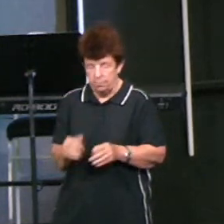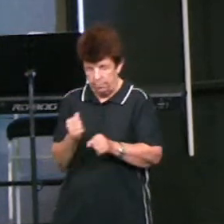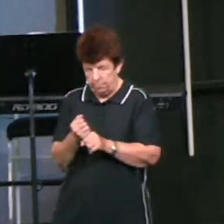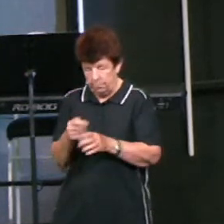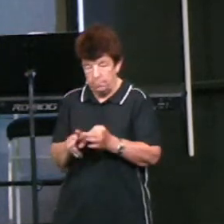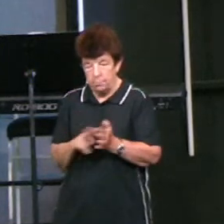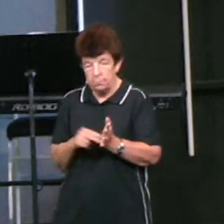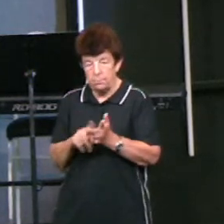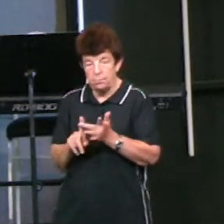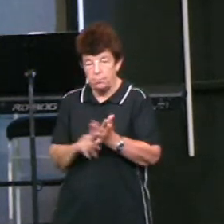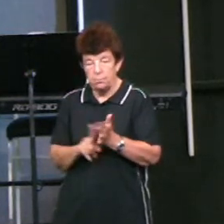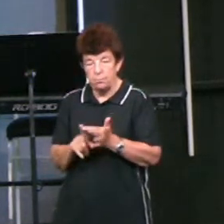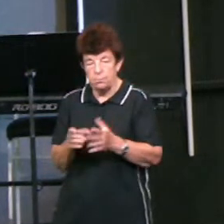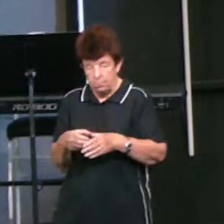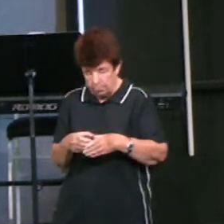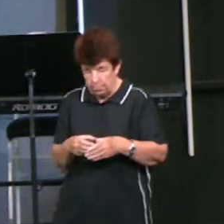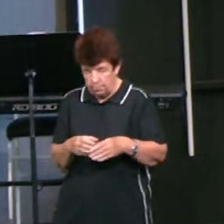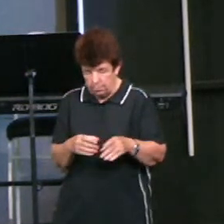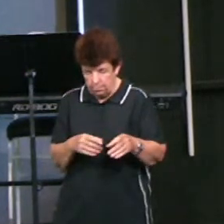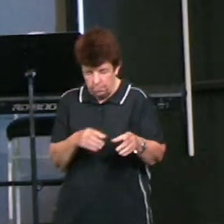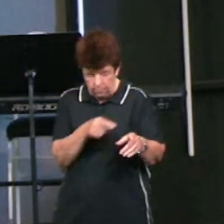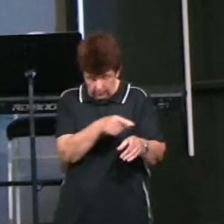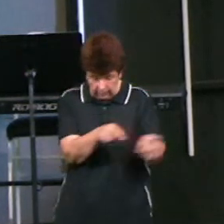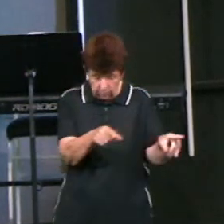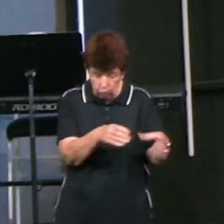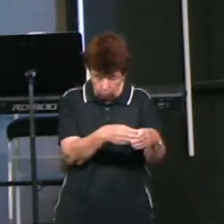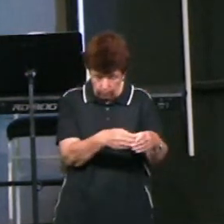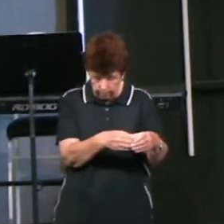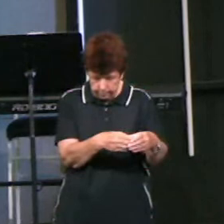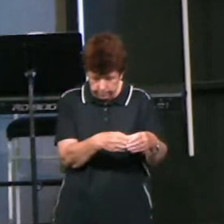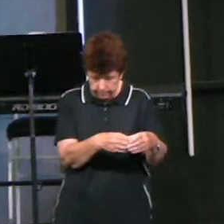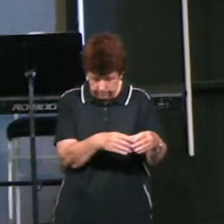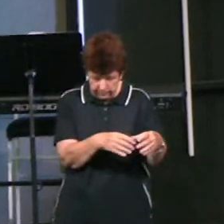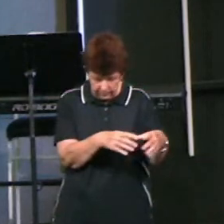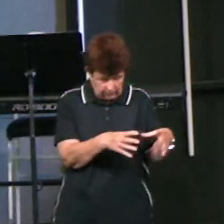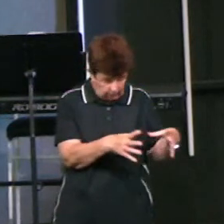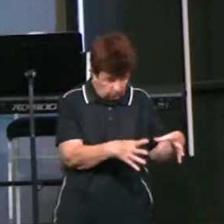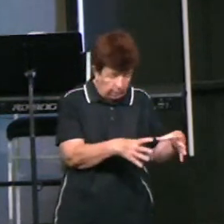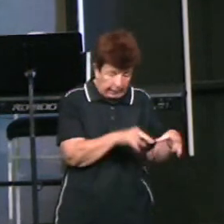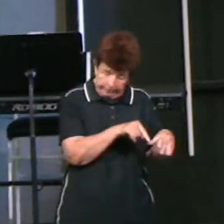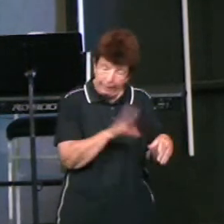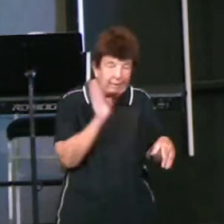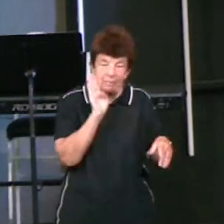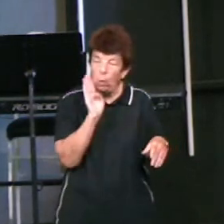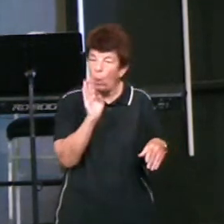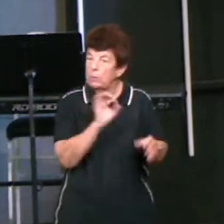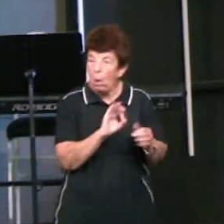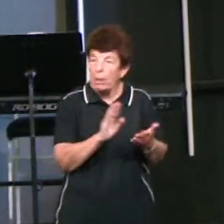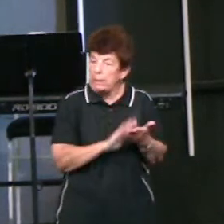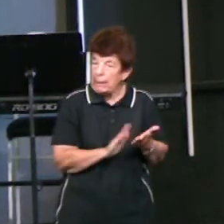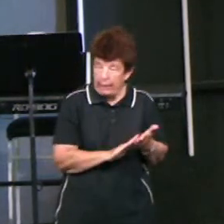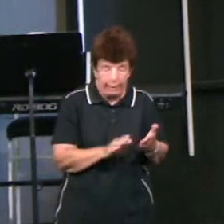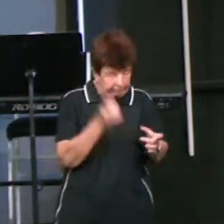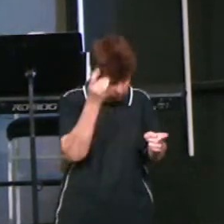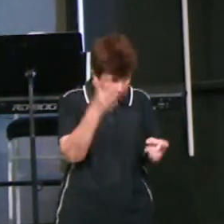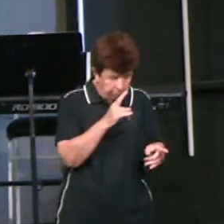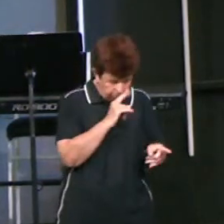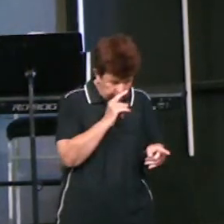group of people, these historically unclean, forgotten about